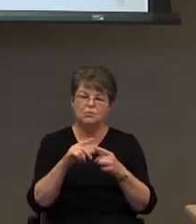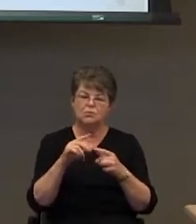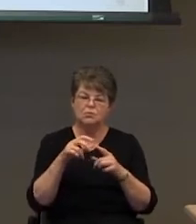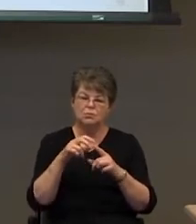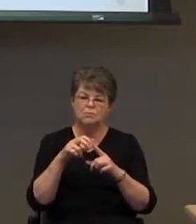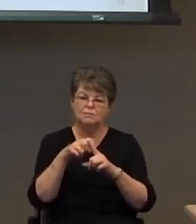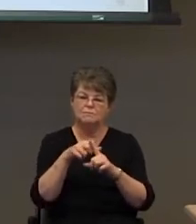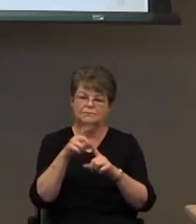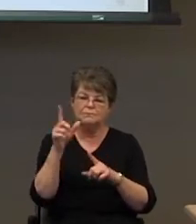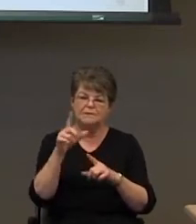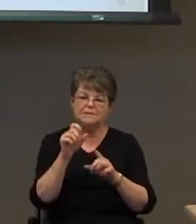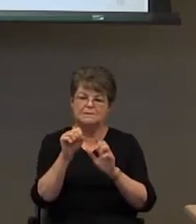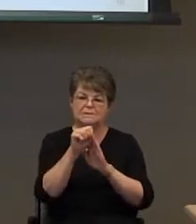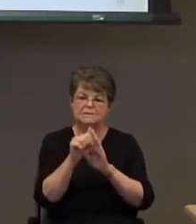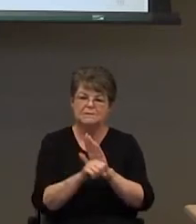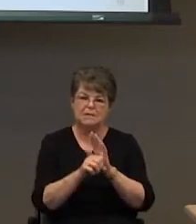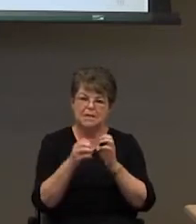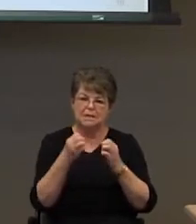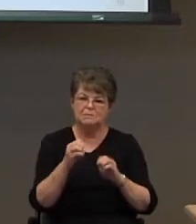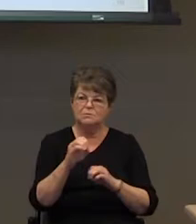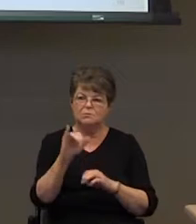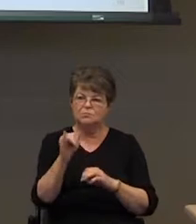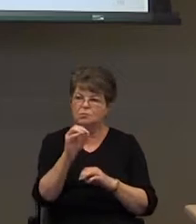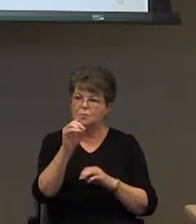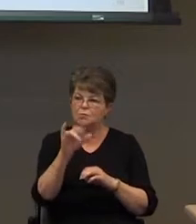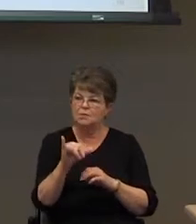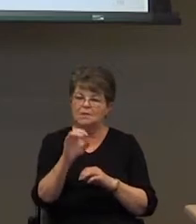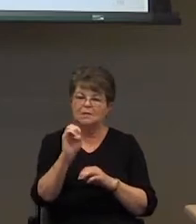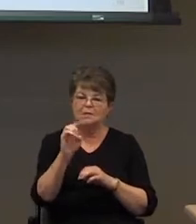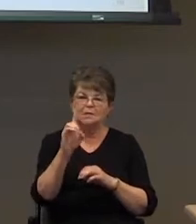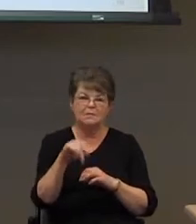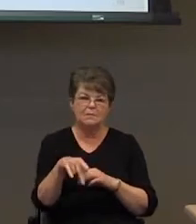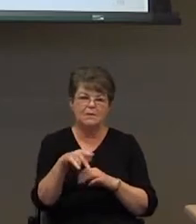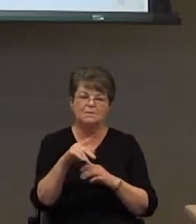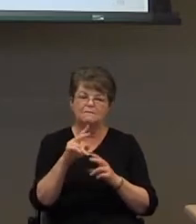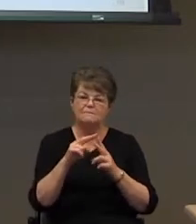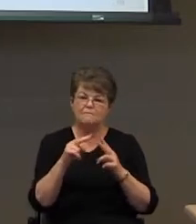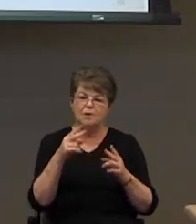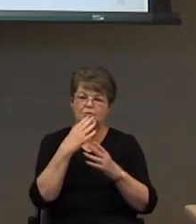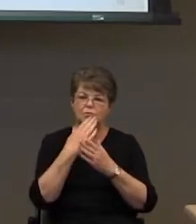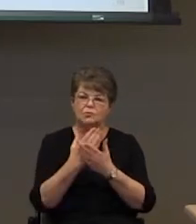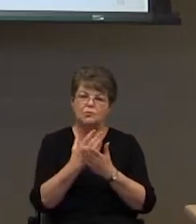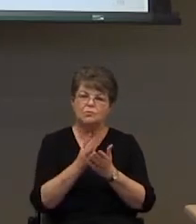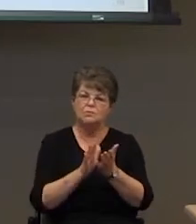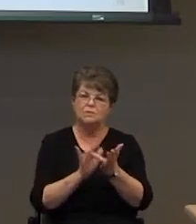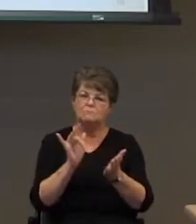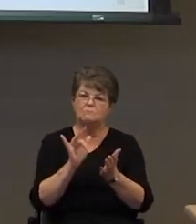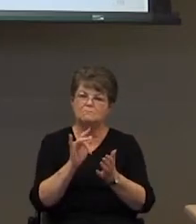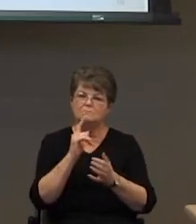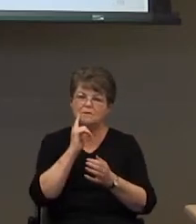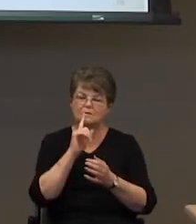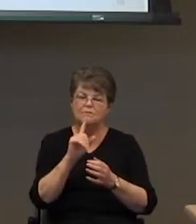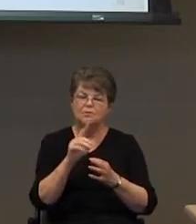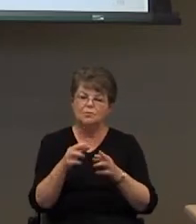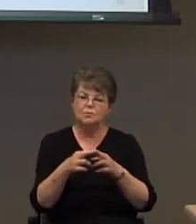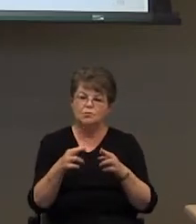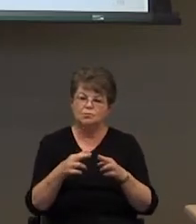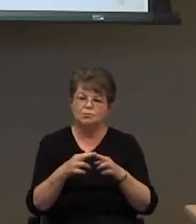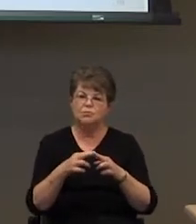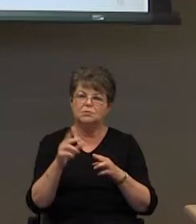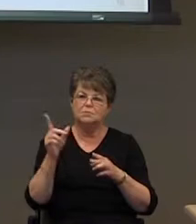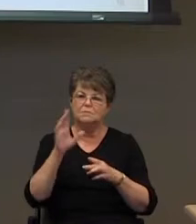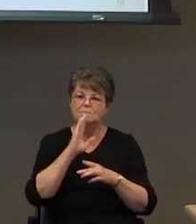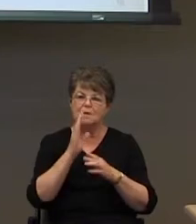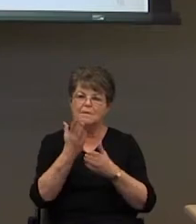efforts. I would argue that Jody and EDP have been very, very good at taking advantage of the region of the state paying a good portion of his costs to go